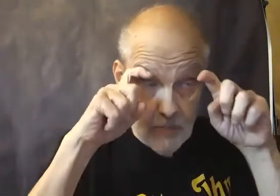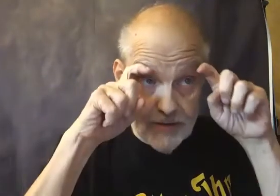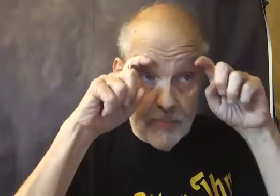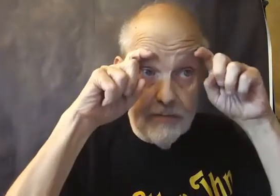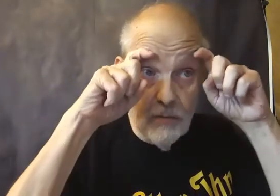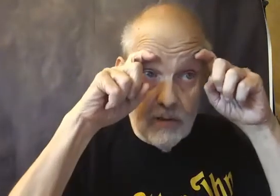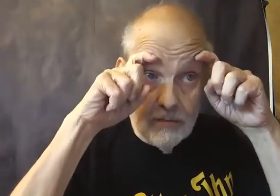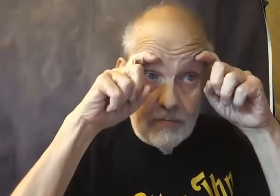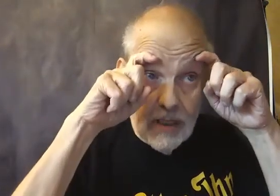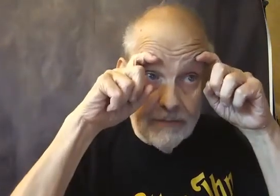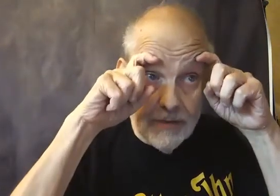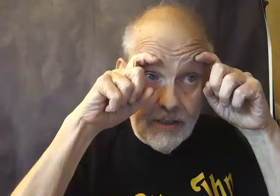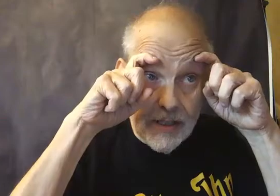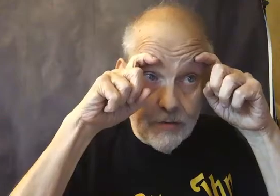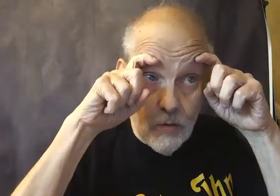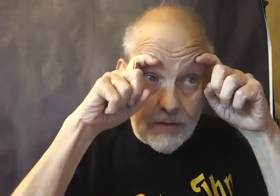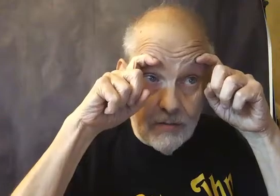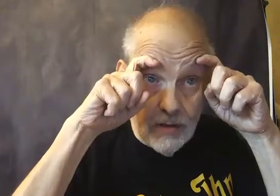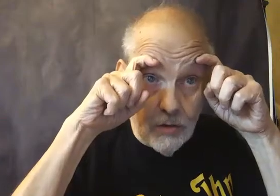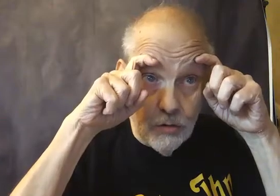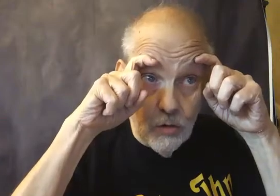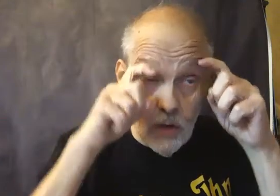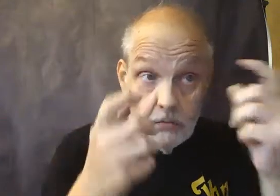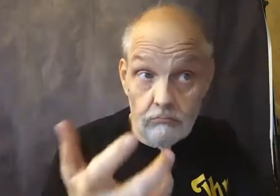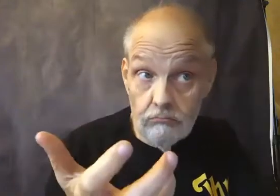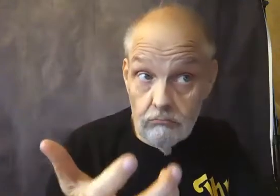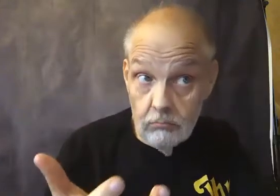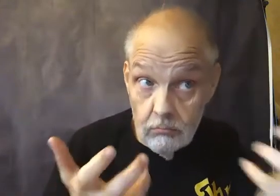Eyebrows up if you want. If it's a yes or no question, do you want?